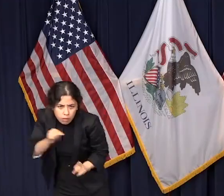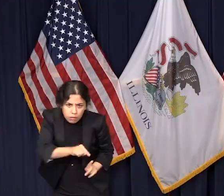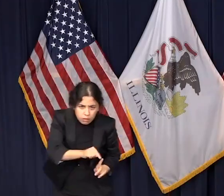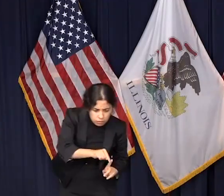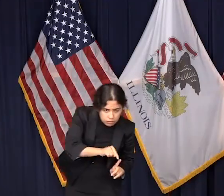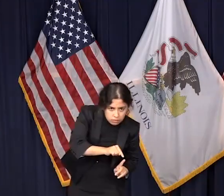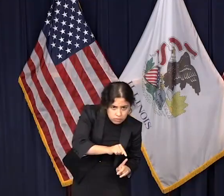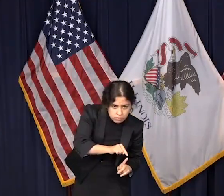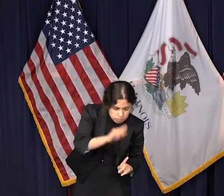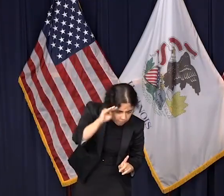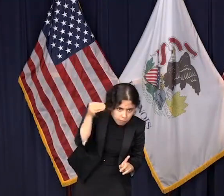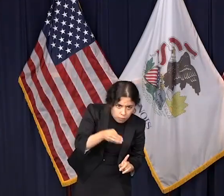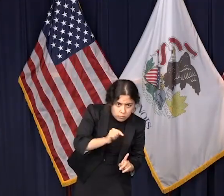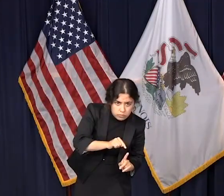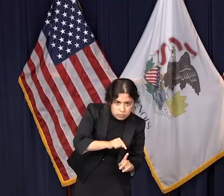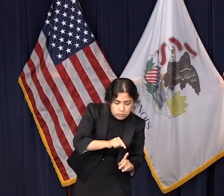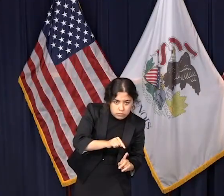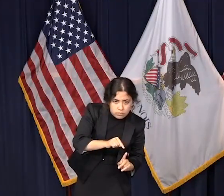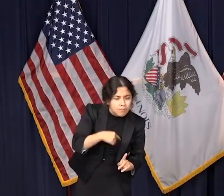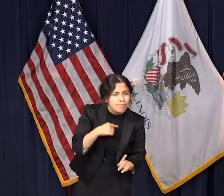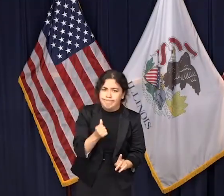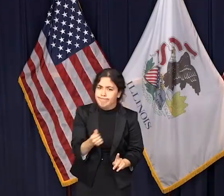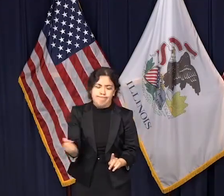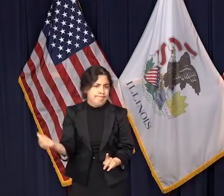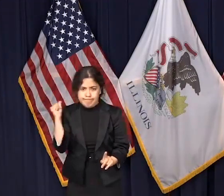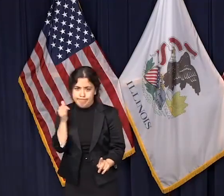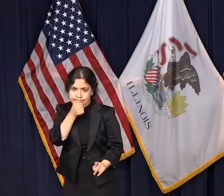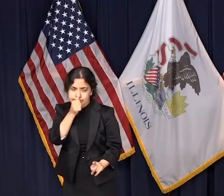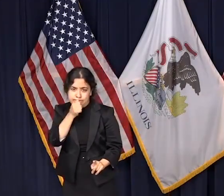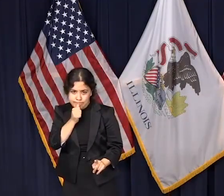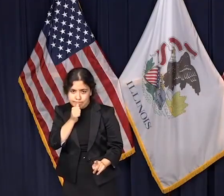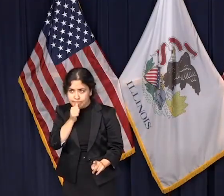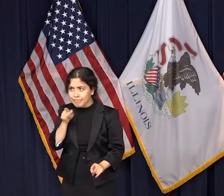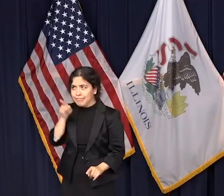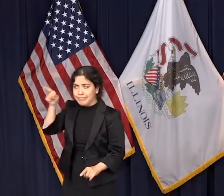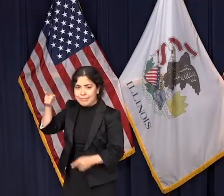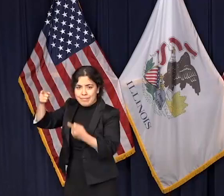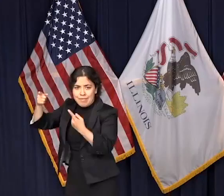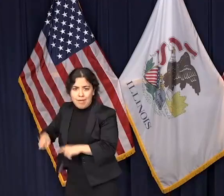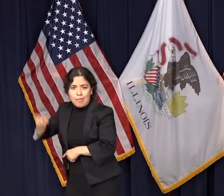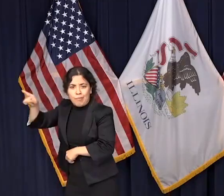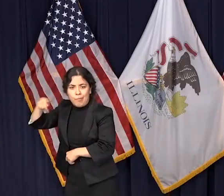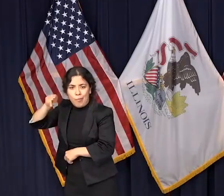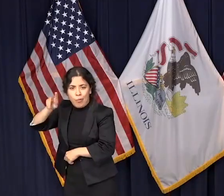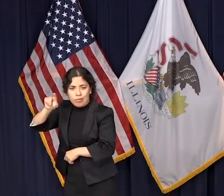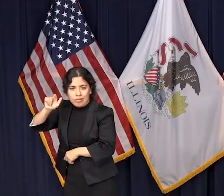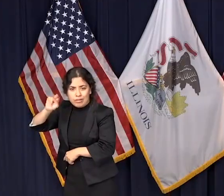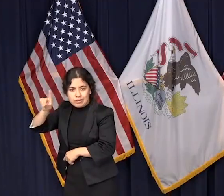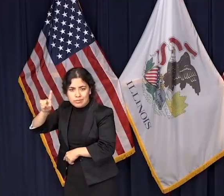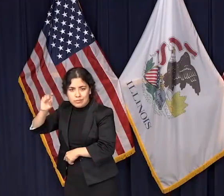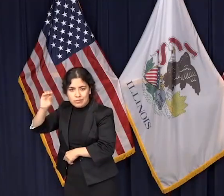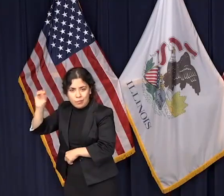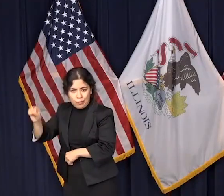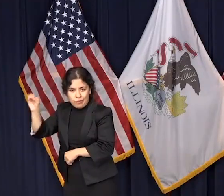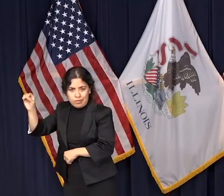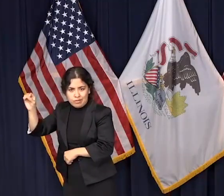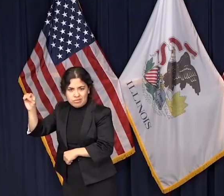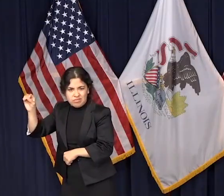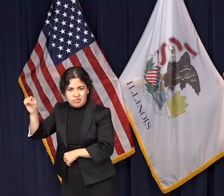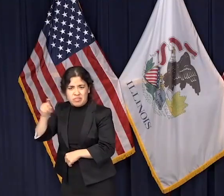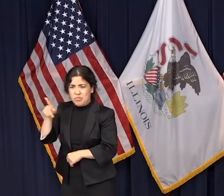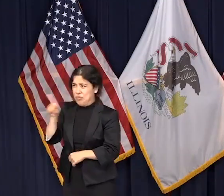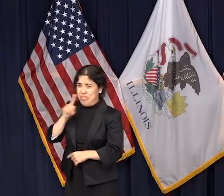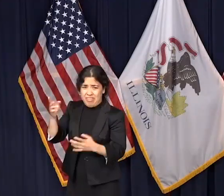that undermine civil rights and civil liberties like what's happening in Portland, conducted anonymously under the cover of darkness